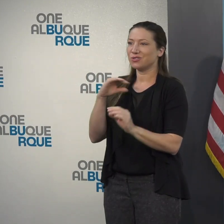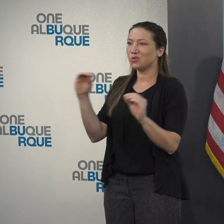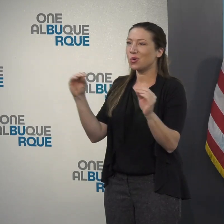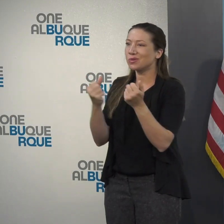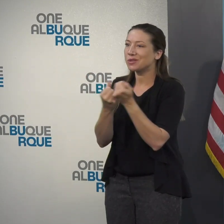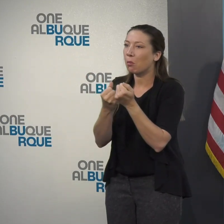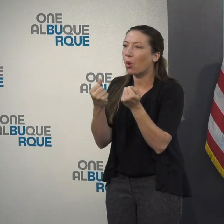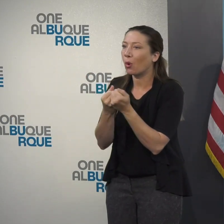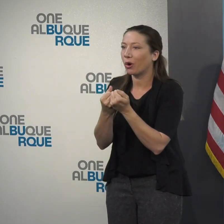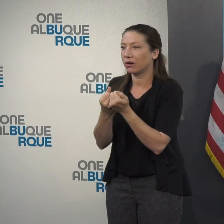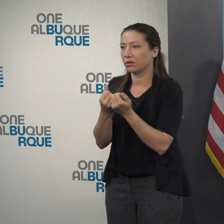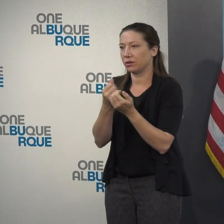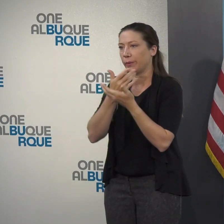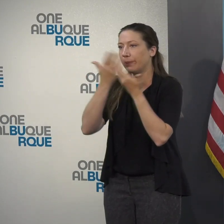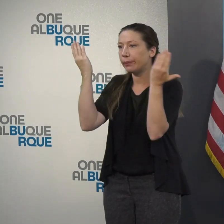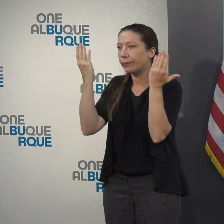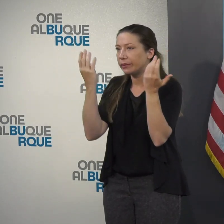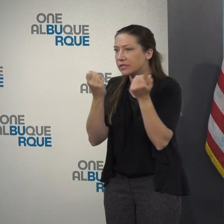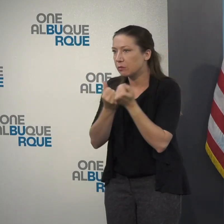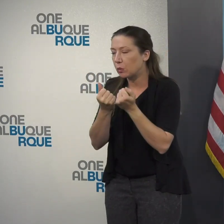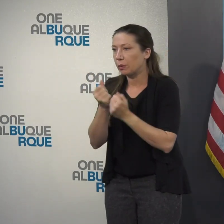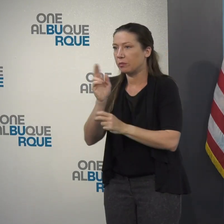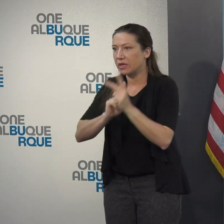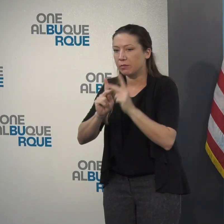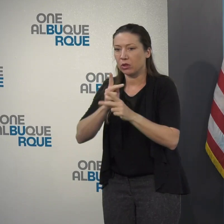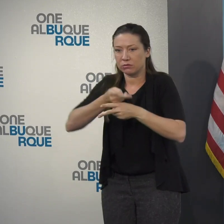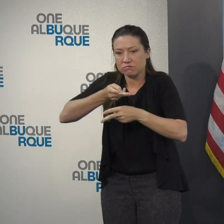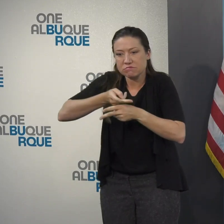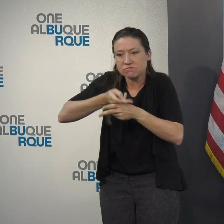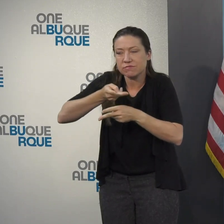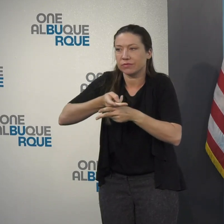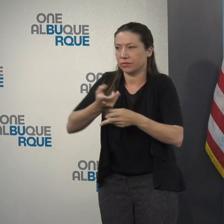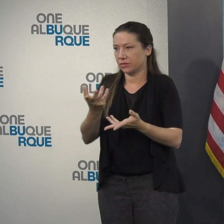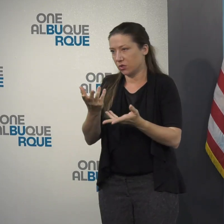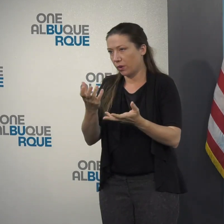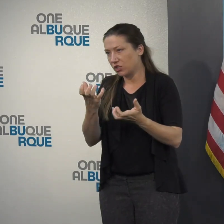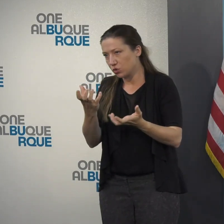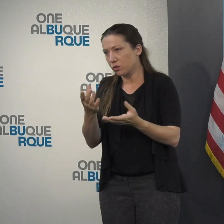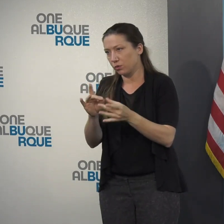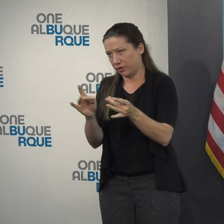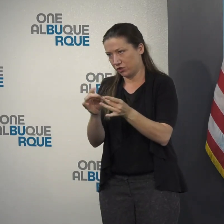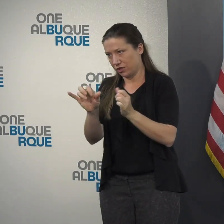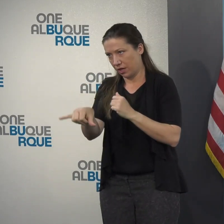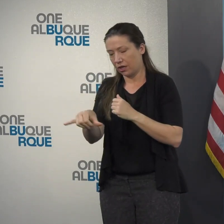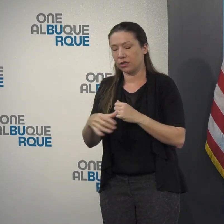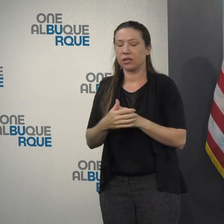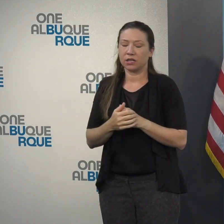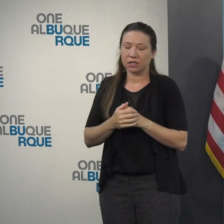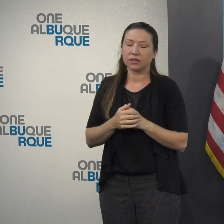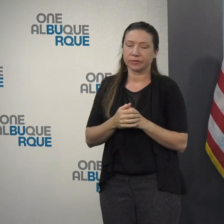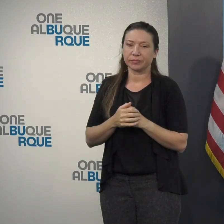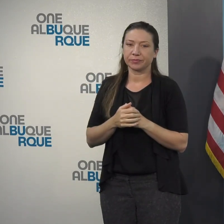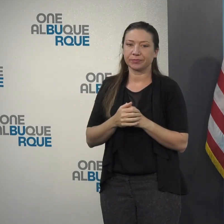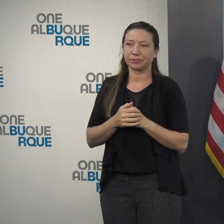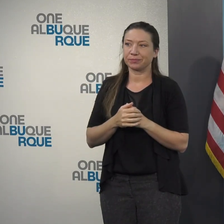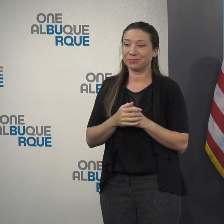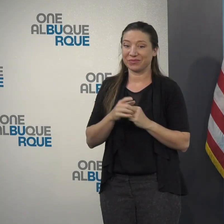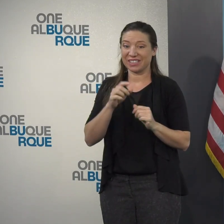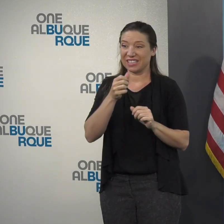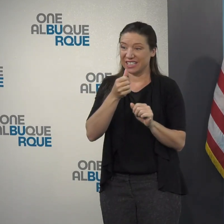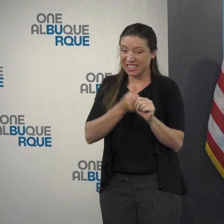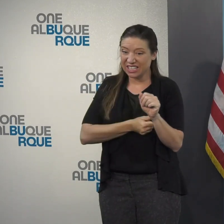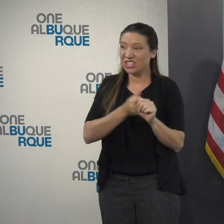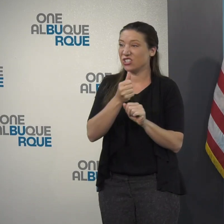And again, there's a lot of national media covering stuff like this, but I just want to touch on it locally, that each one of these cases,